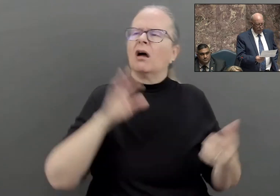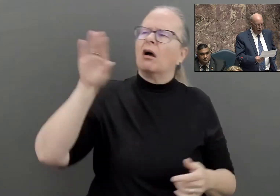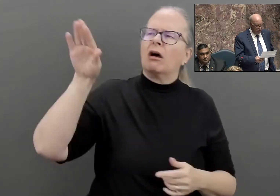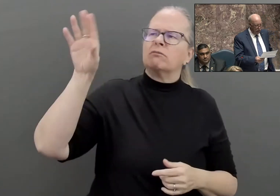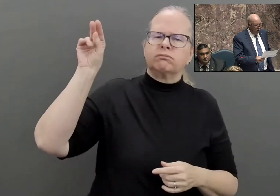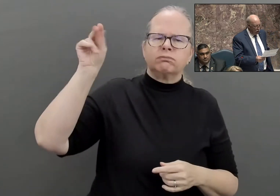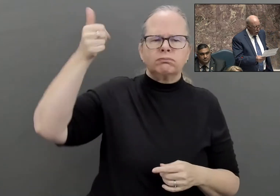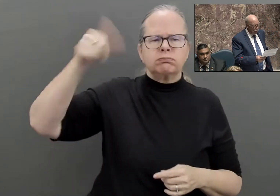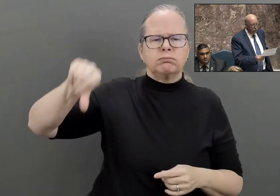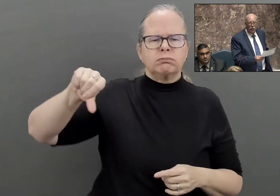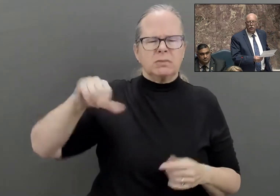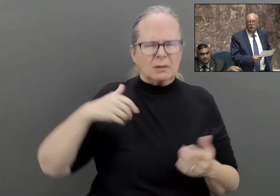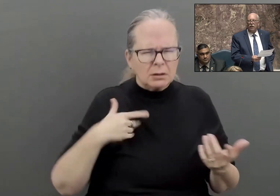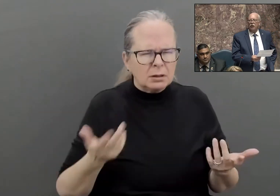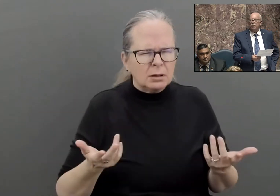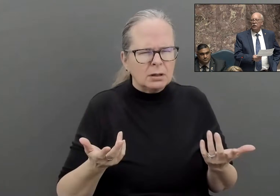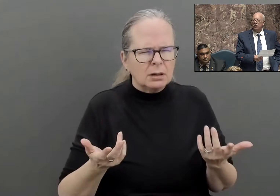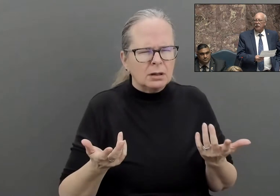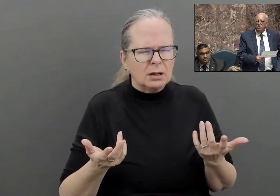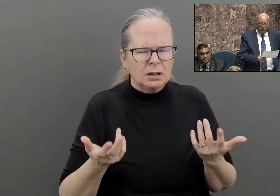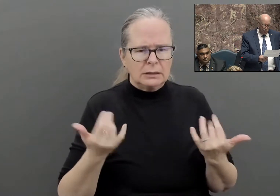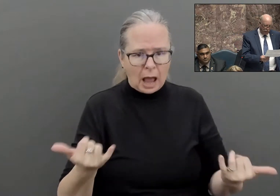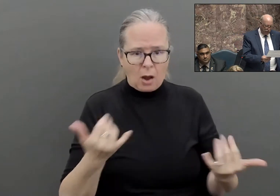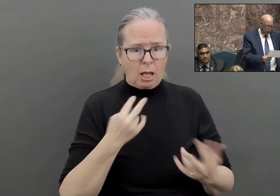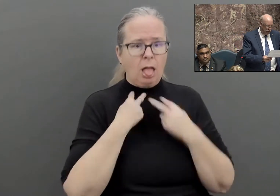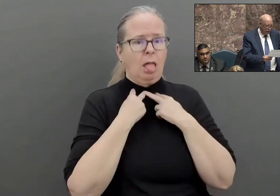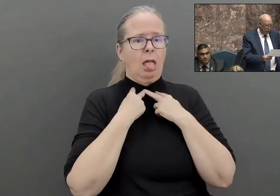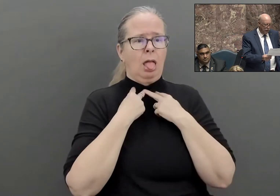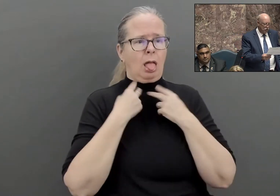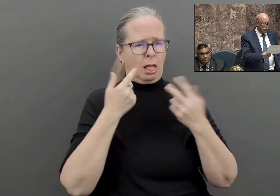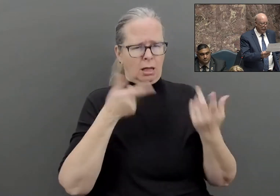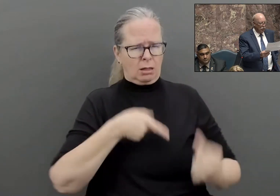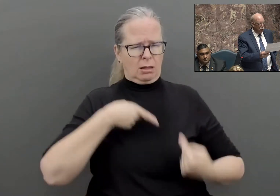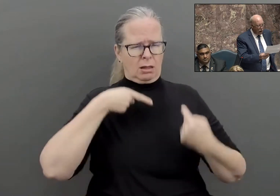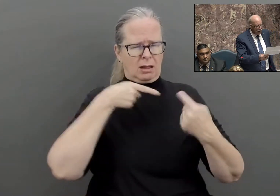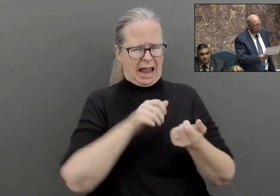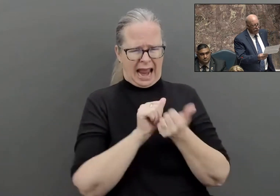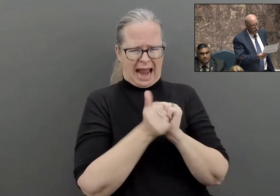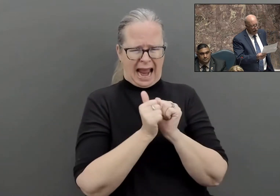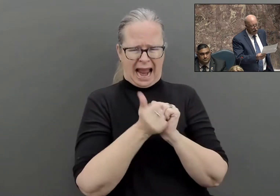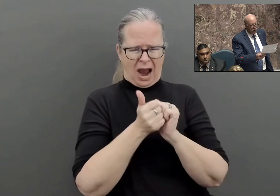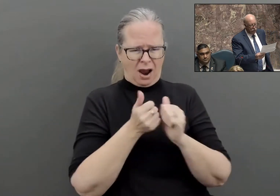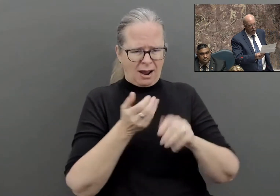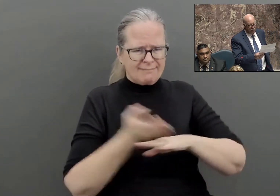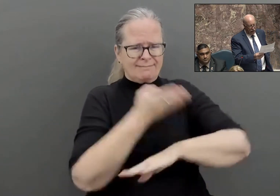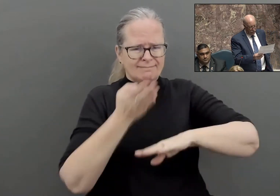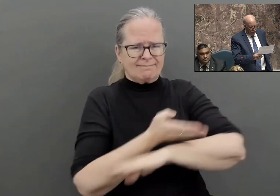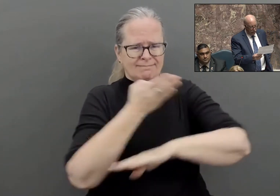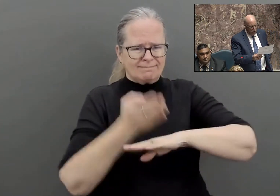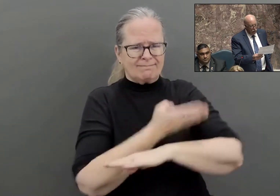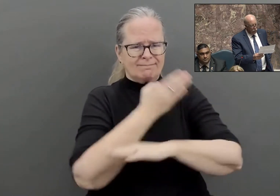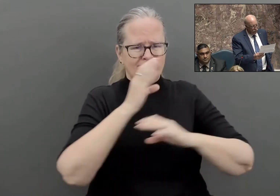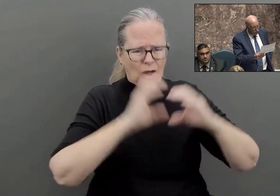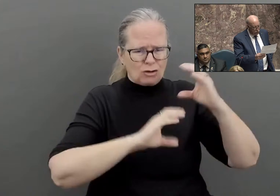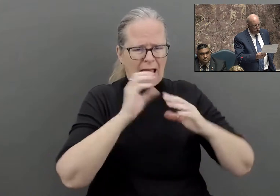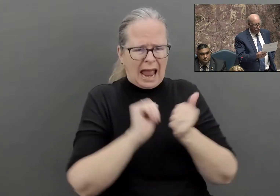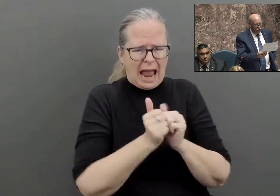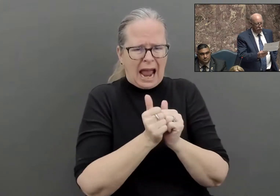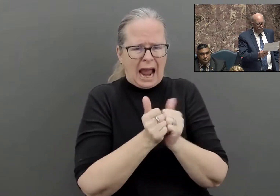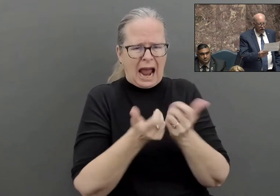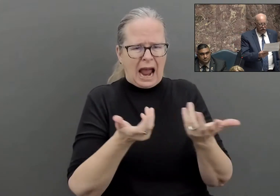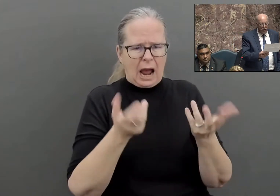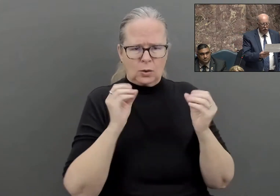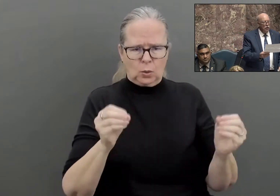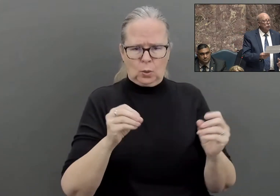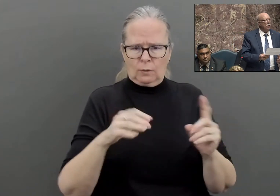method, all without an environmental assessment, Mr. Speaker. Mr. Speaker, why would this cash-strapped government refuse